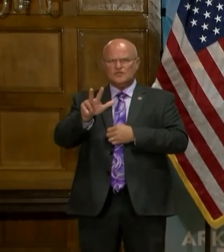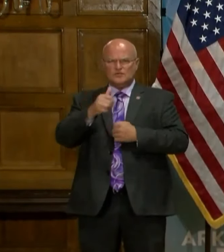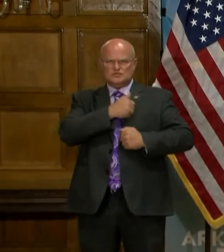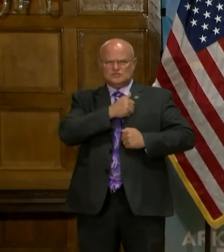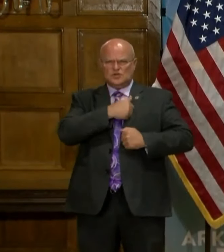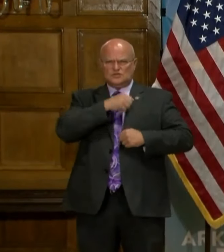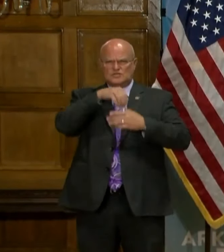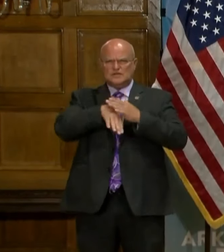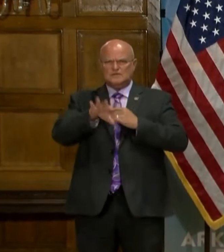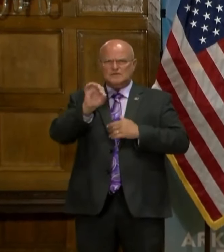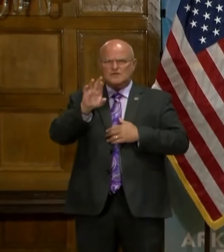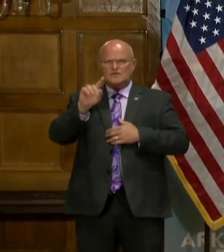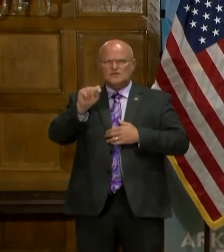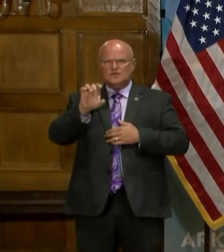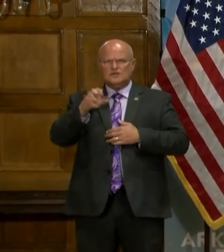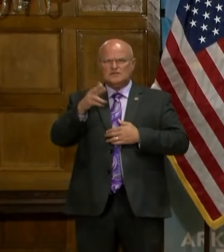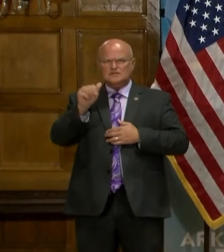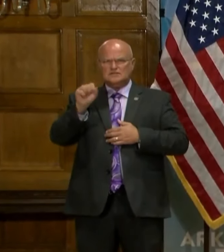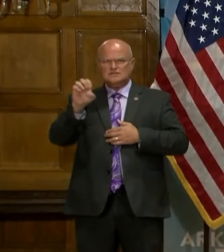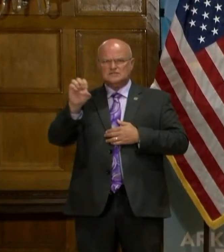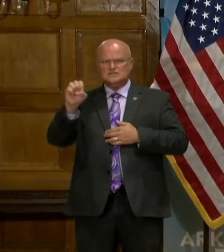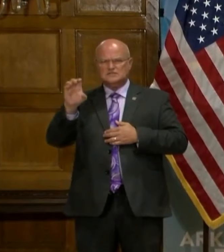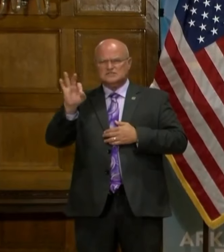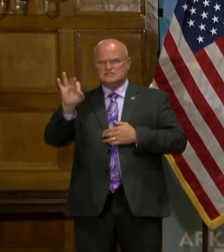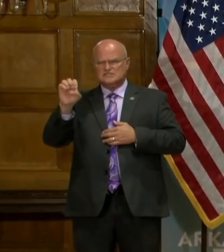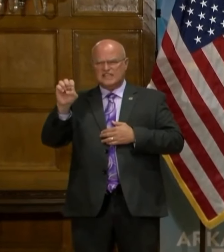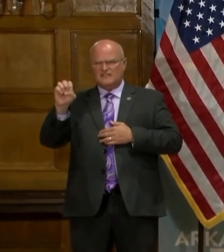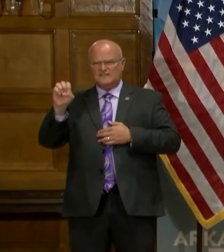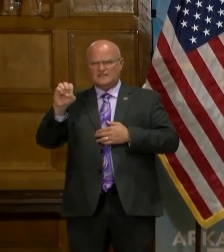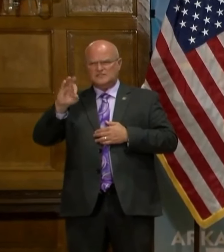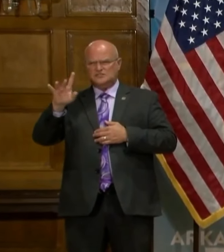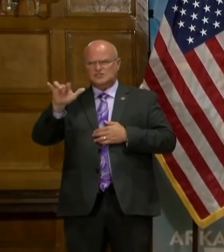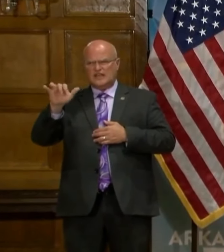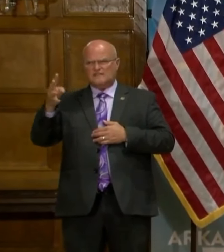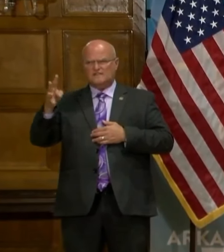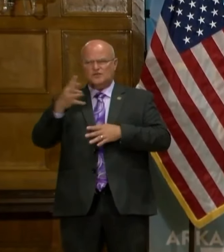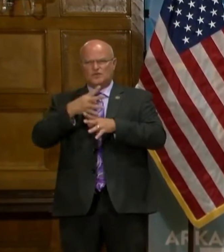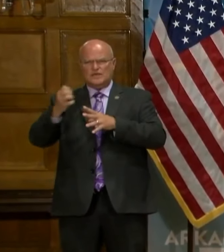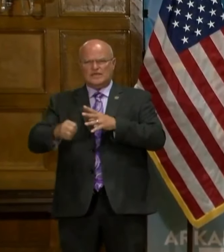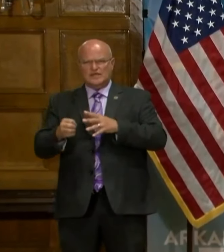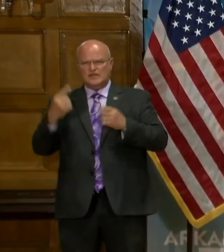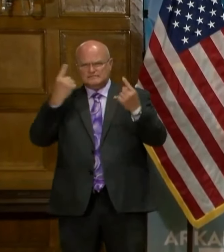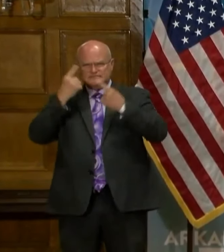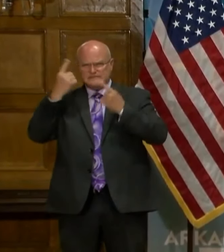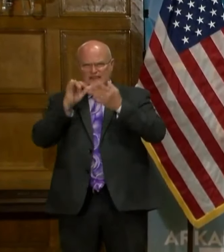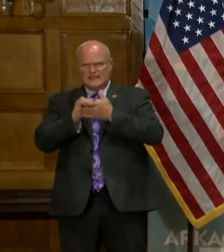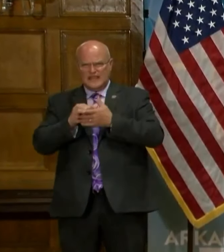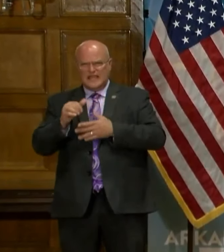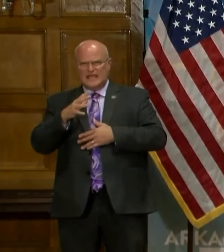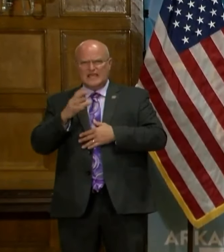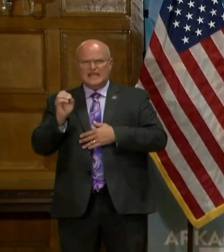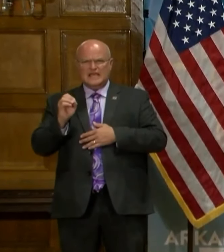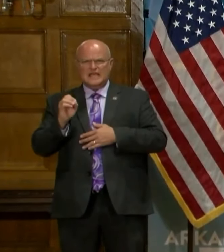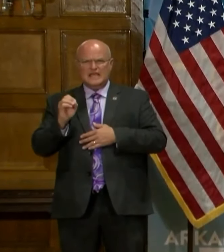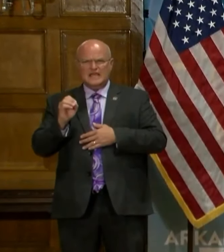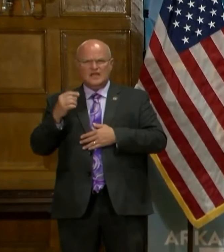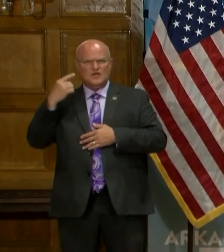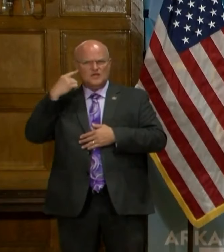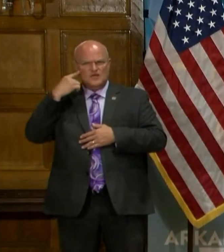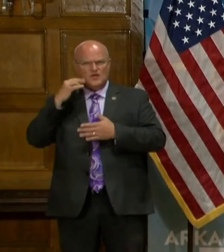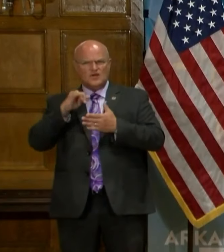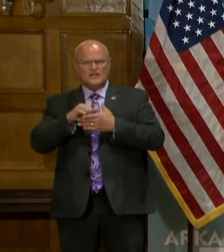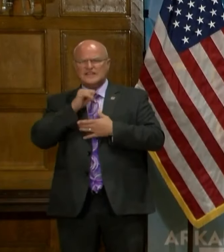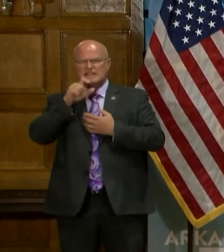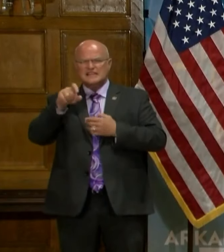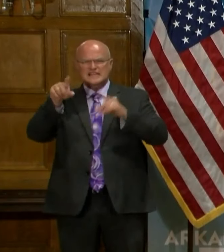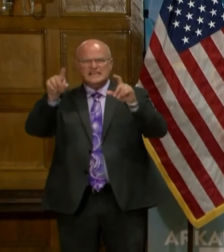soldiers coming into Fort Chaffee for training exercises that July 4th weekend. Are you reconsidering that? And then we've heard that there's